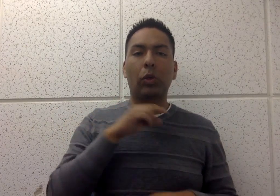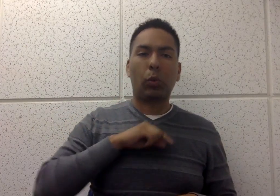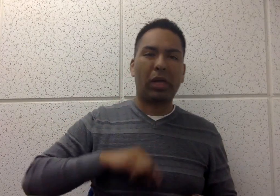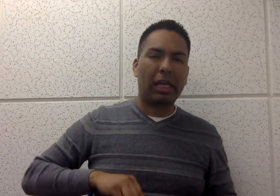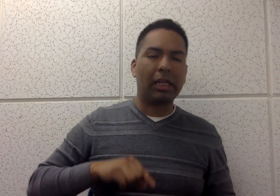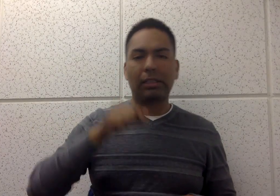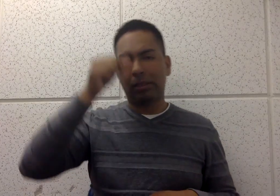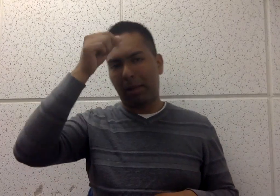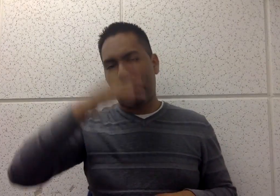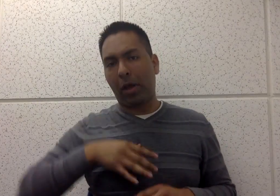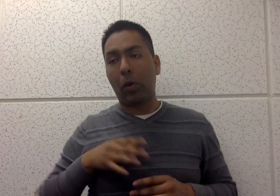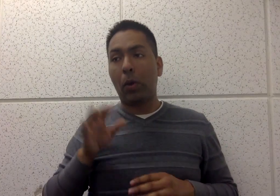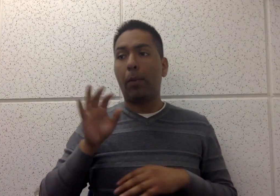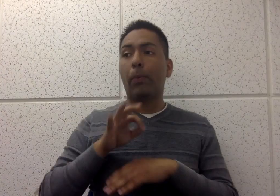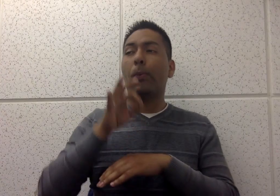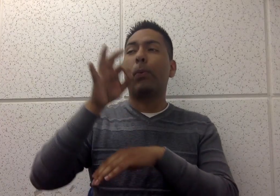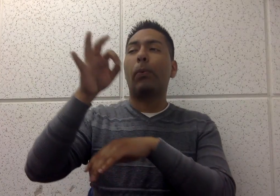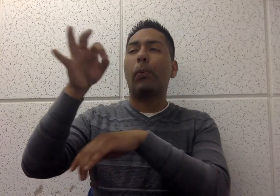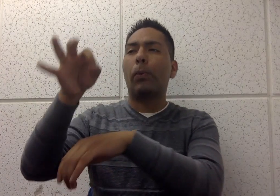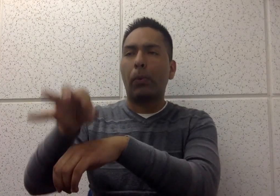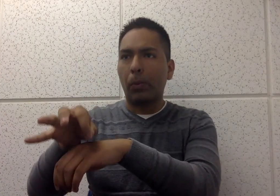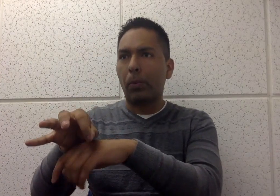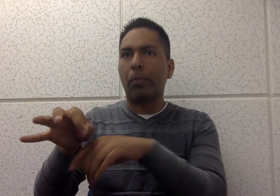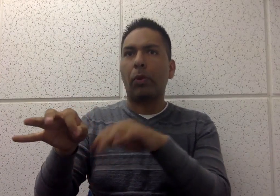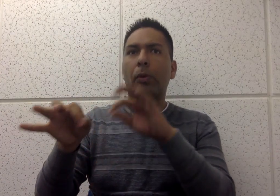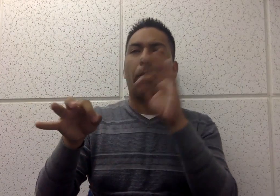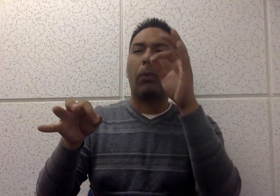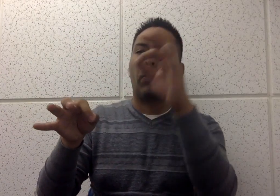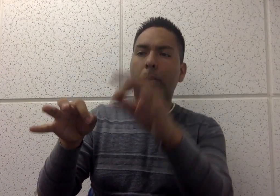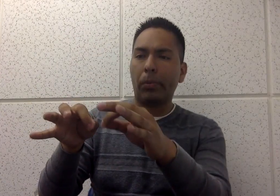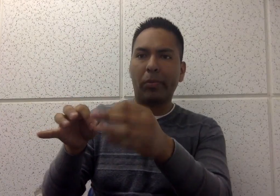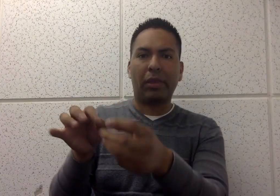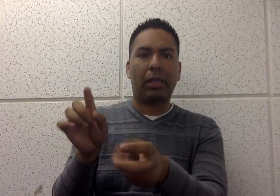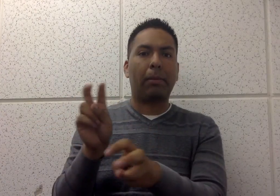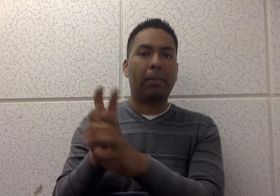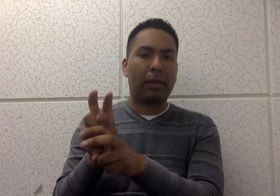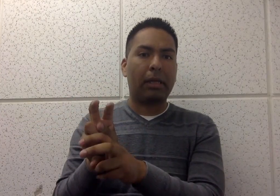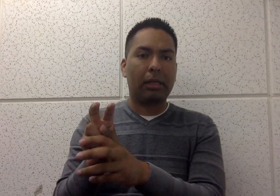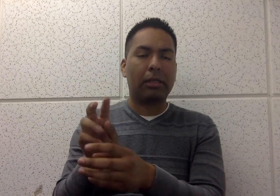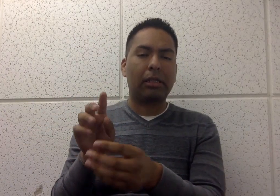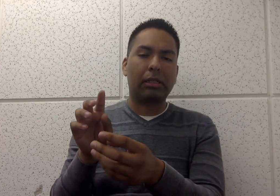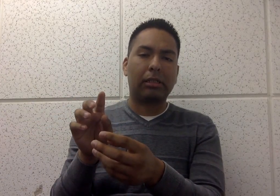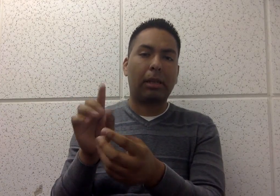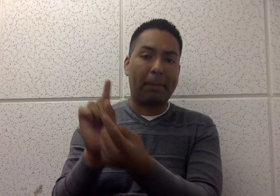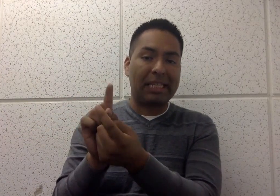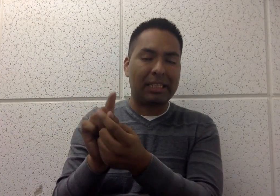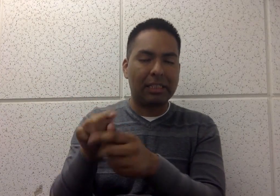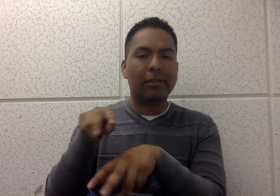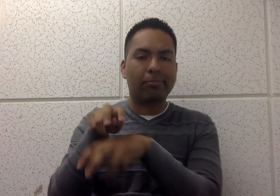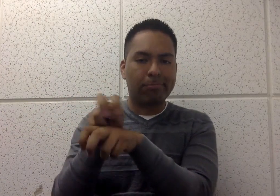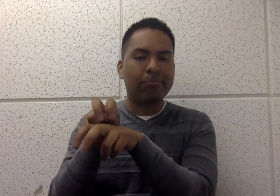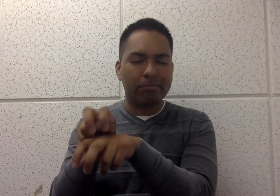flight. And I know how colony size changes as a function of colony age because I've dug